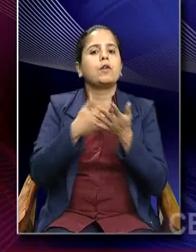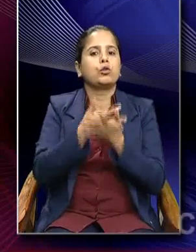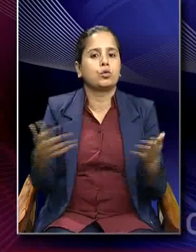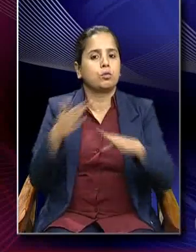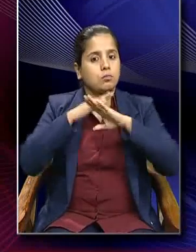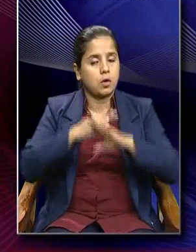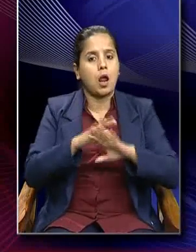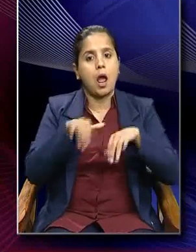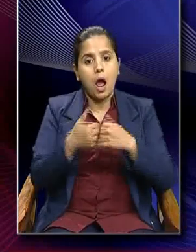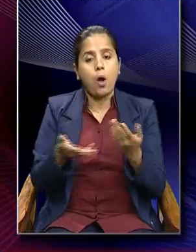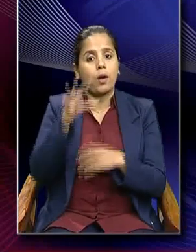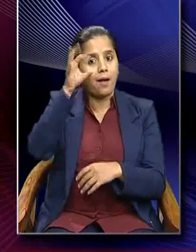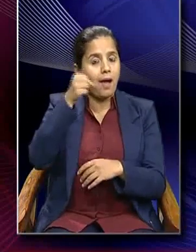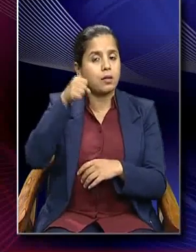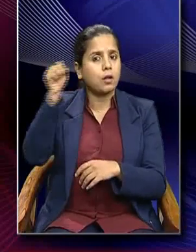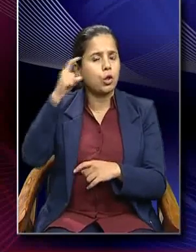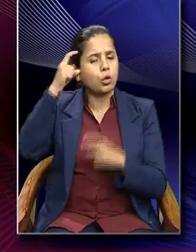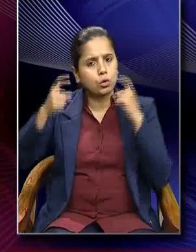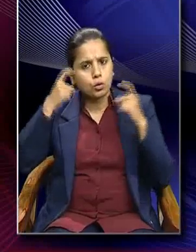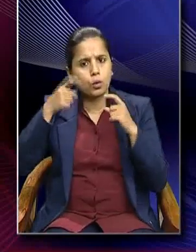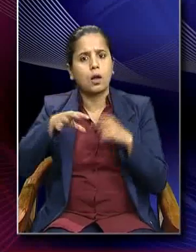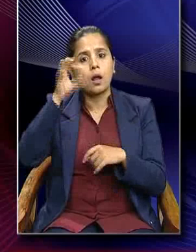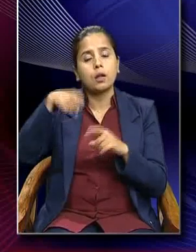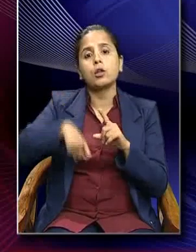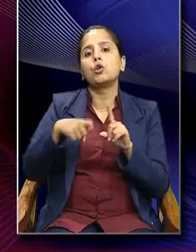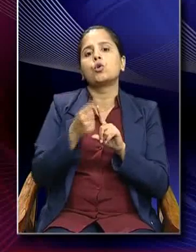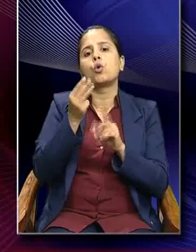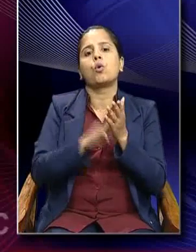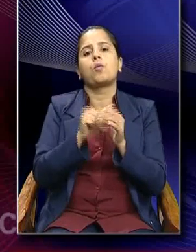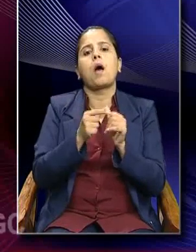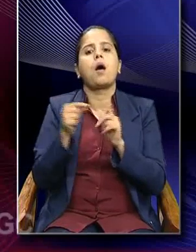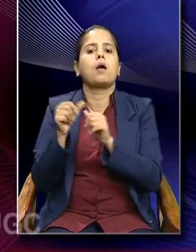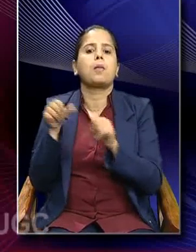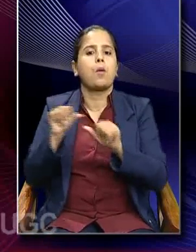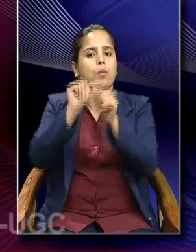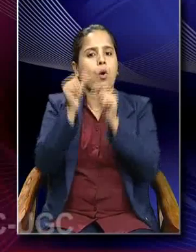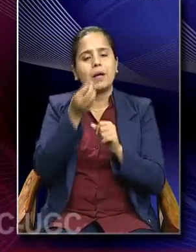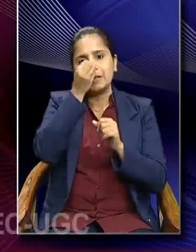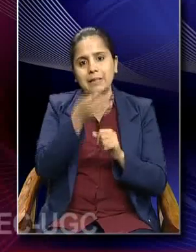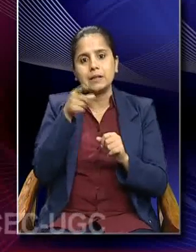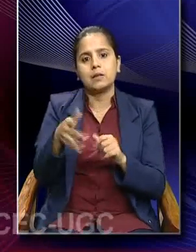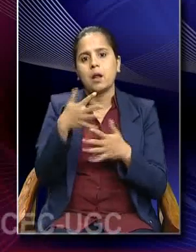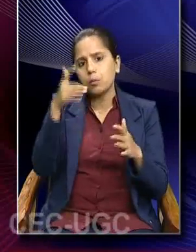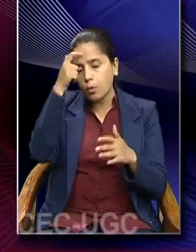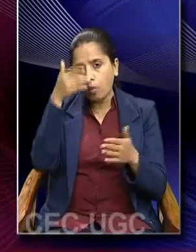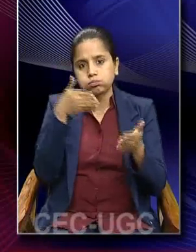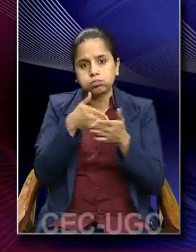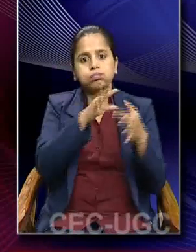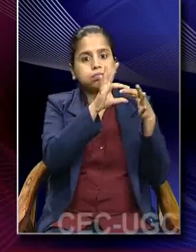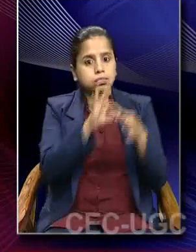and how Gandhian thoughts and Gandhian Kumarappa model can easily address the energy security in their